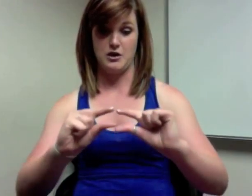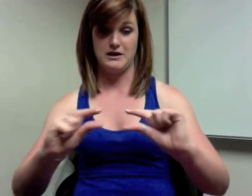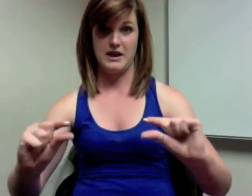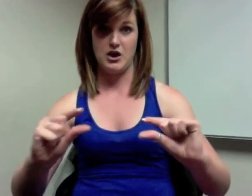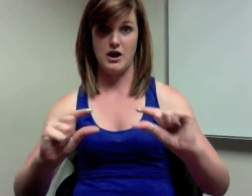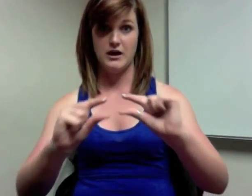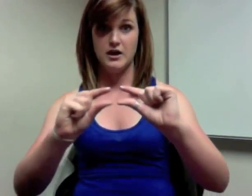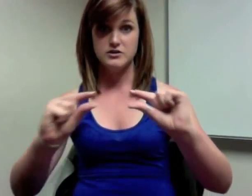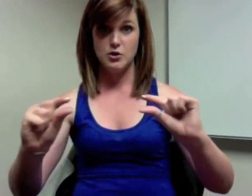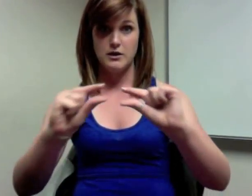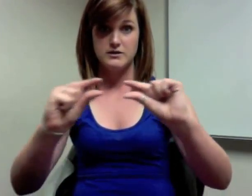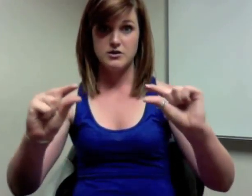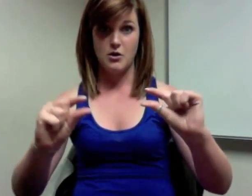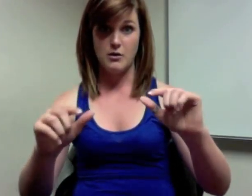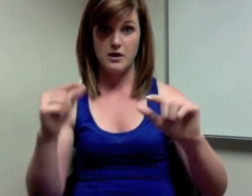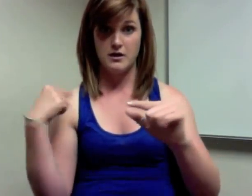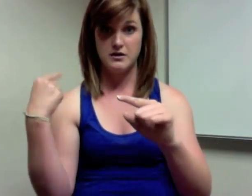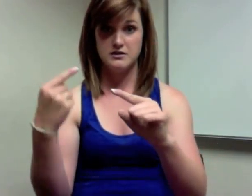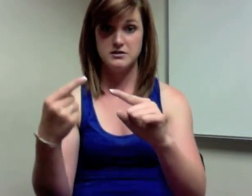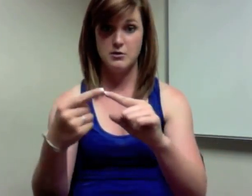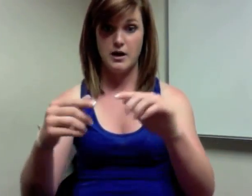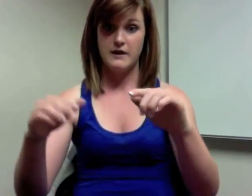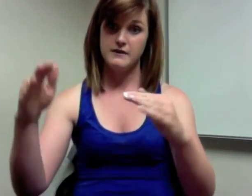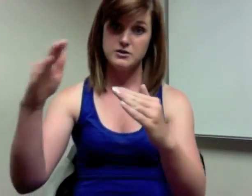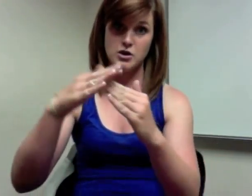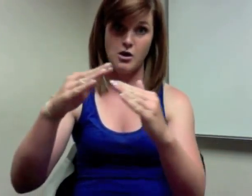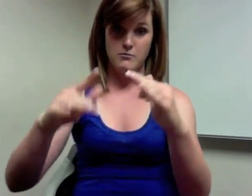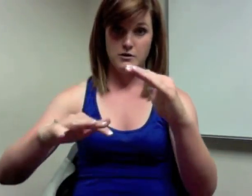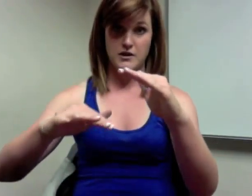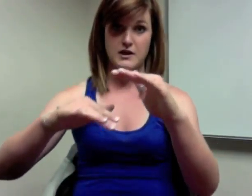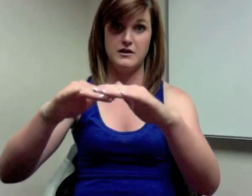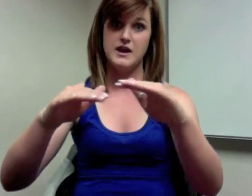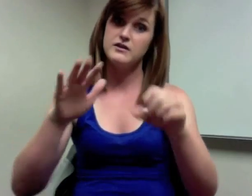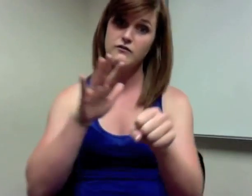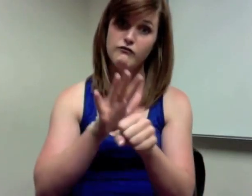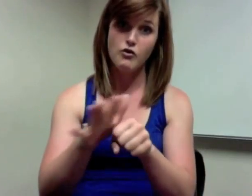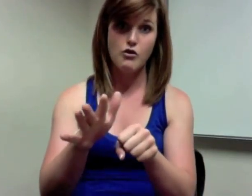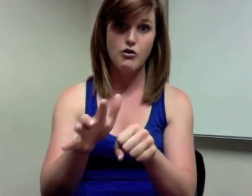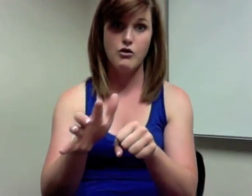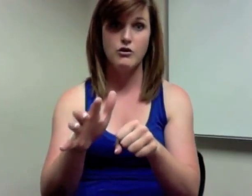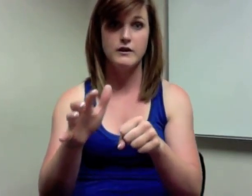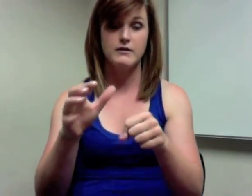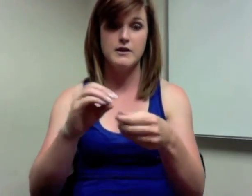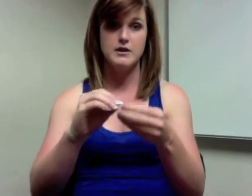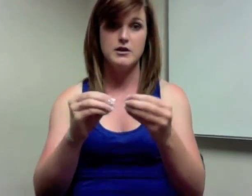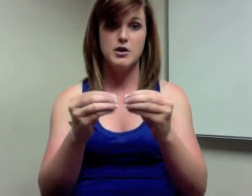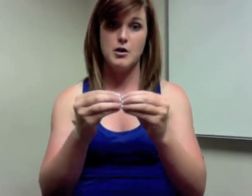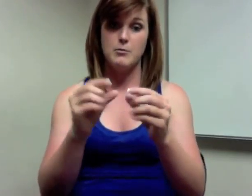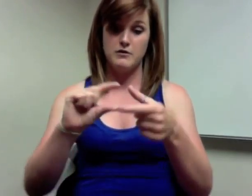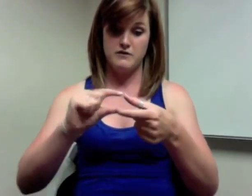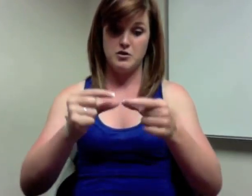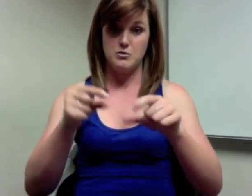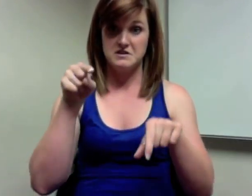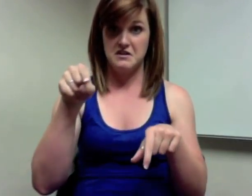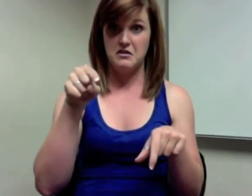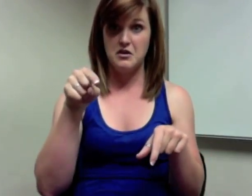top and it's now full. You filled it, and the number of cubes in there is the volume.